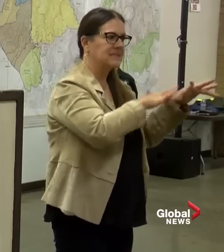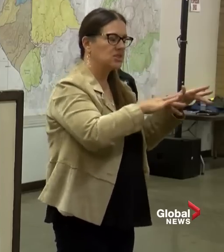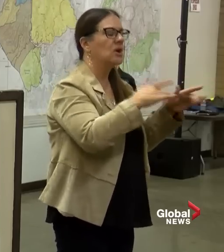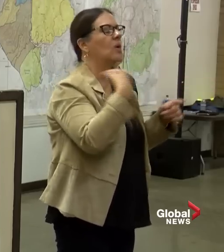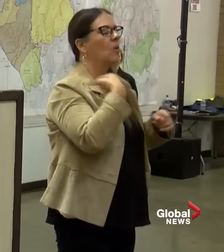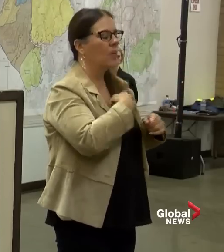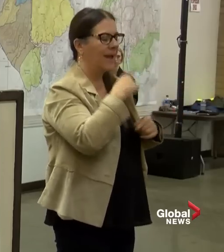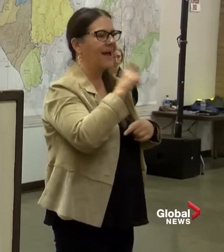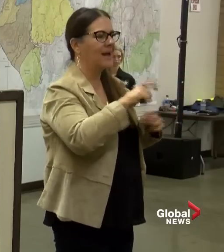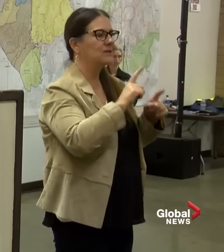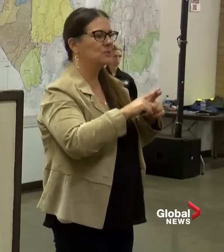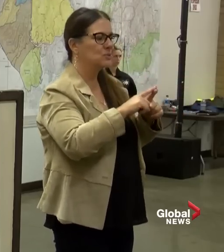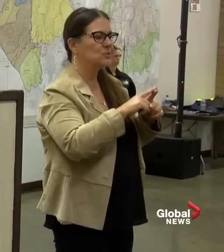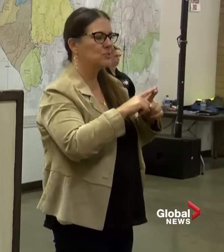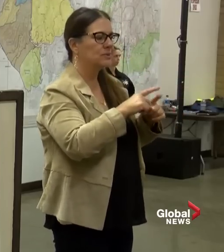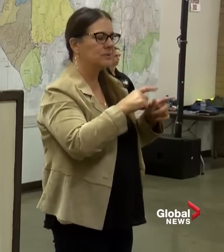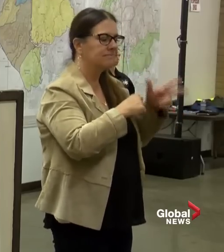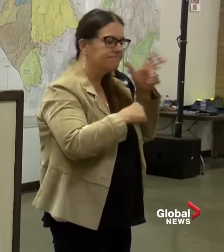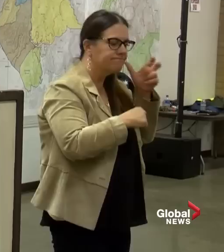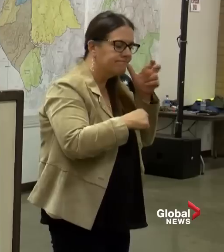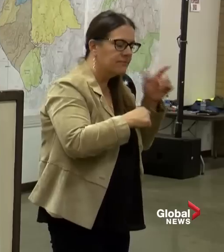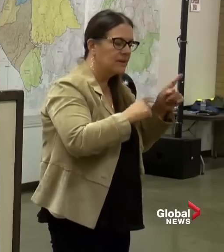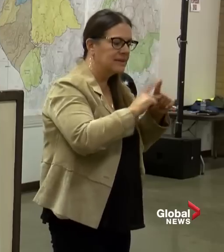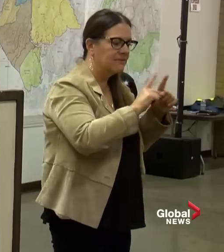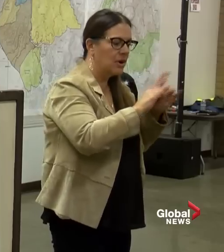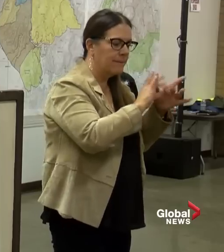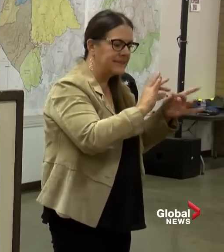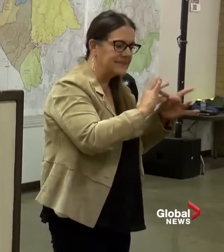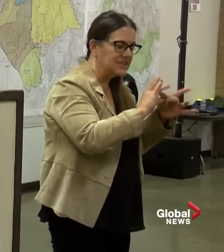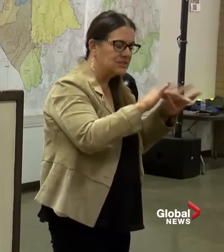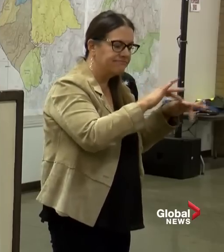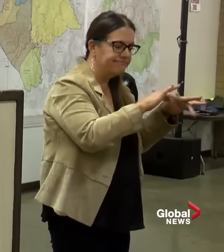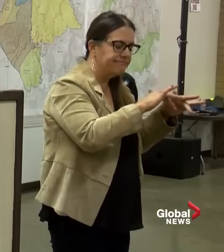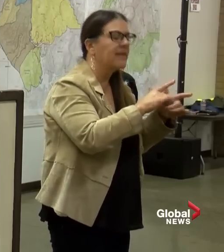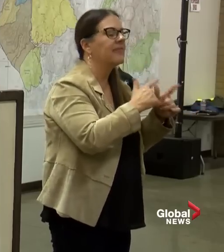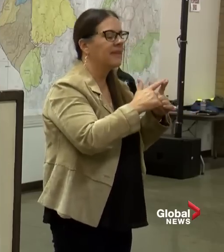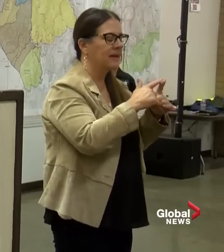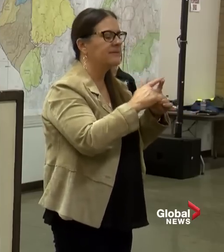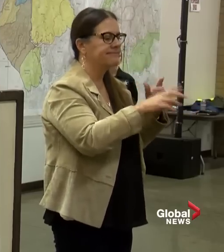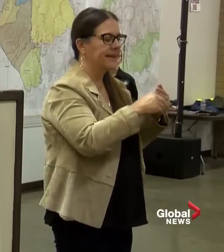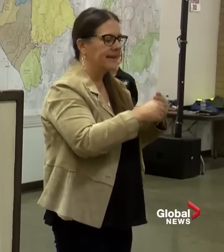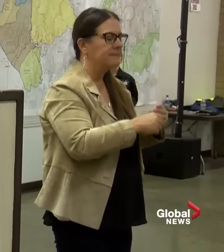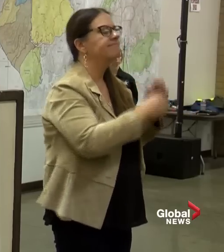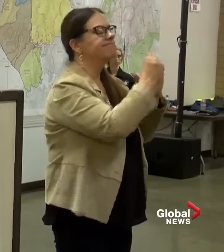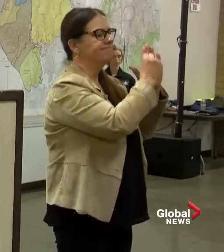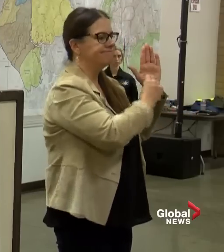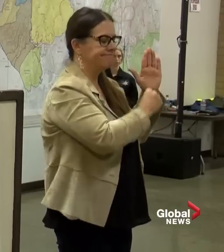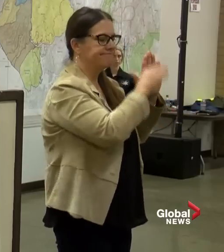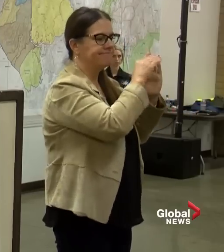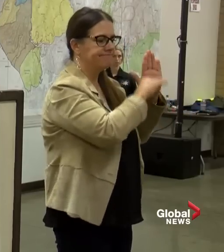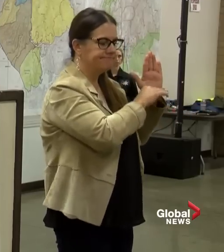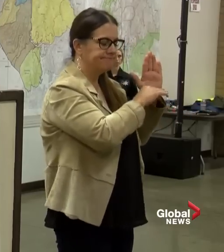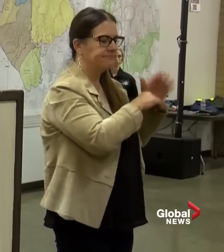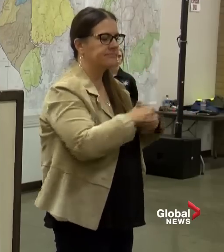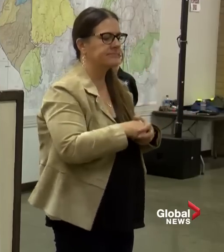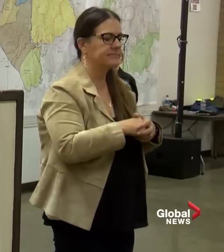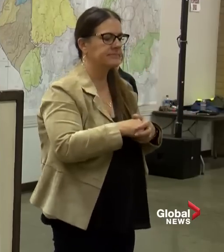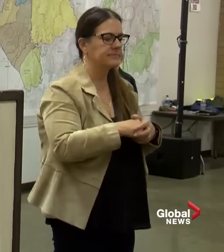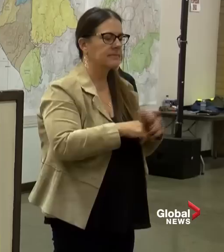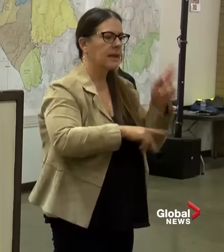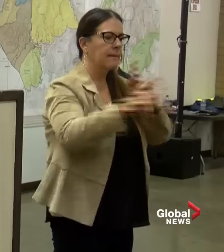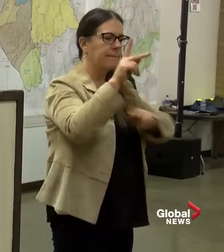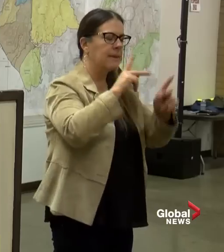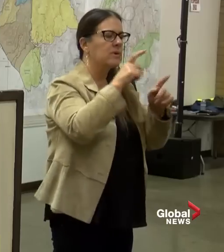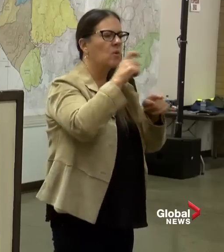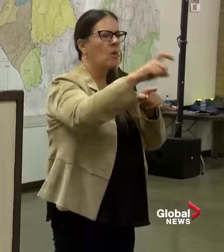That information is then added to the list. We don't always get in addition to people calling in and talking about individuals who are yet to be accounted